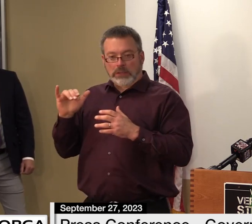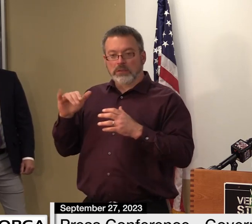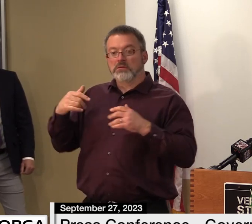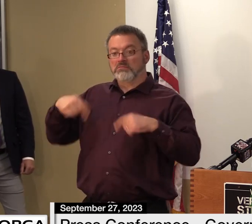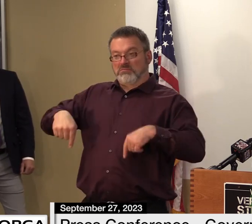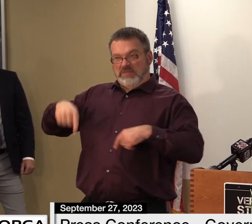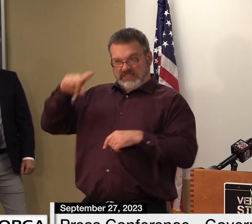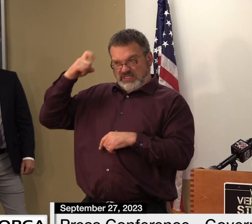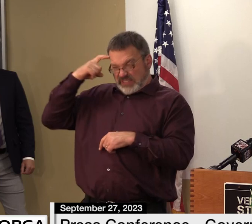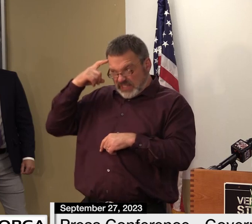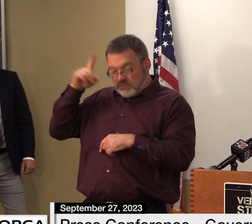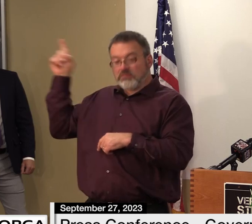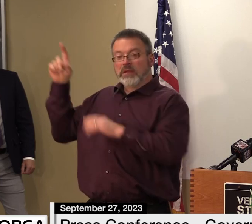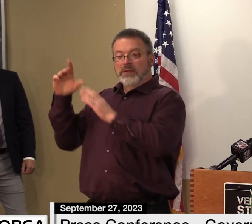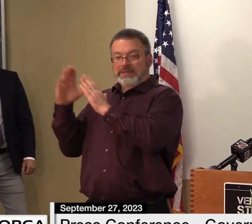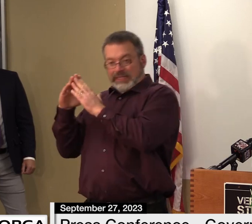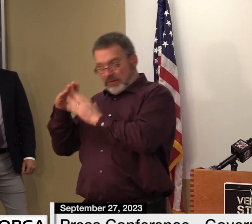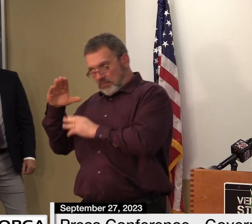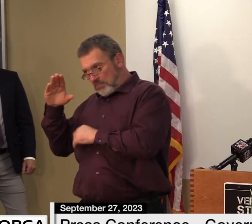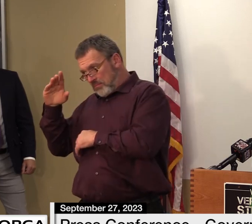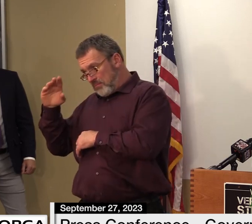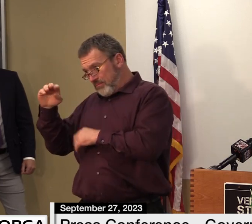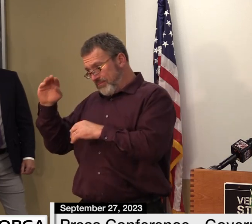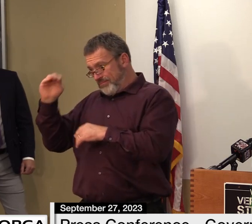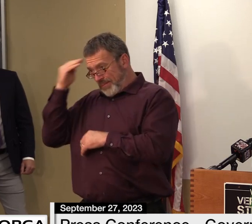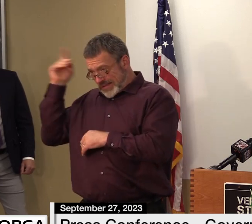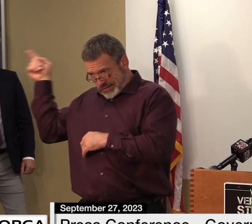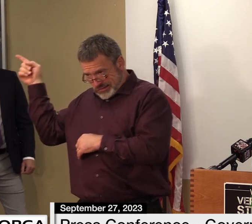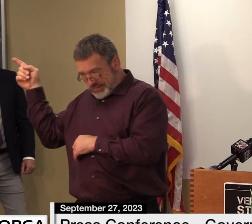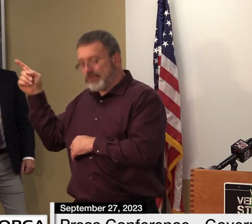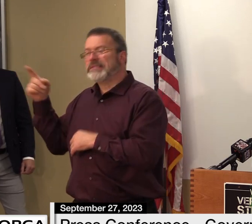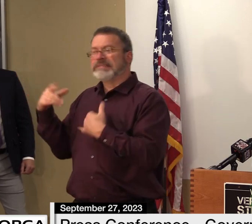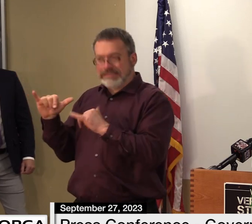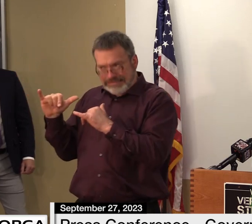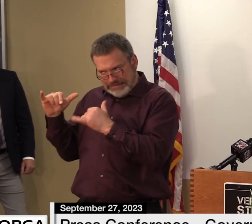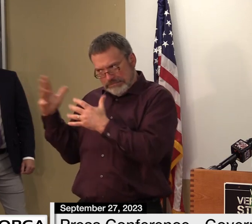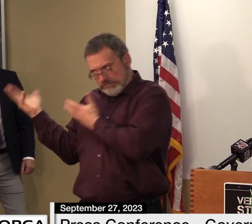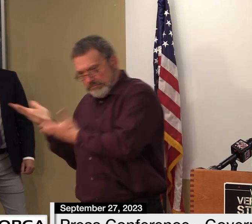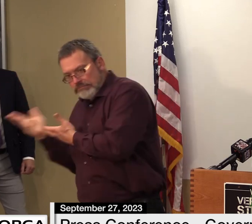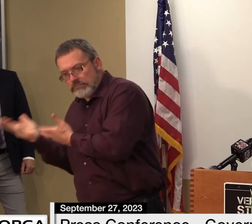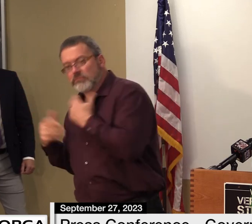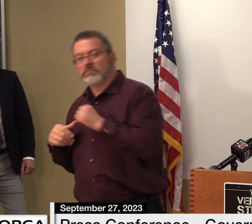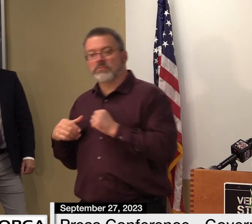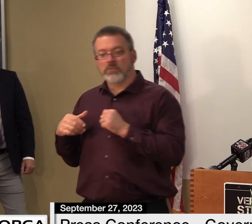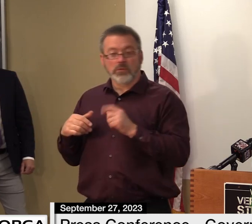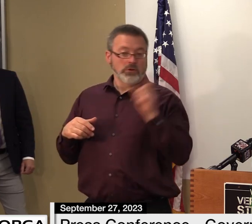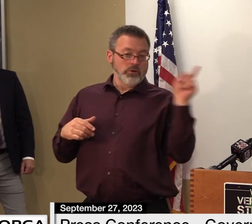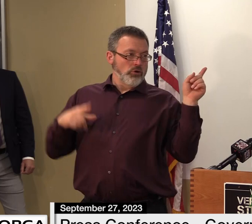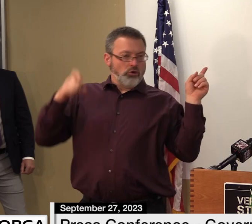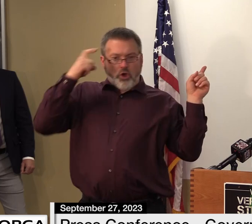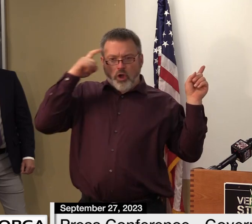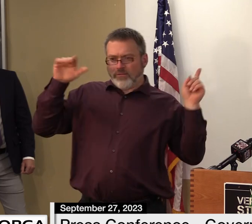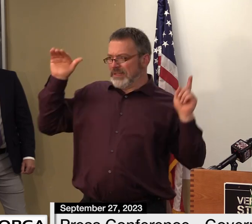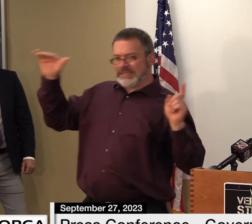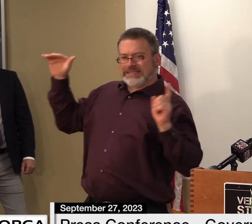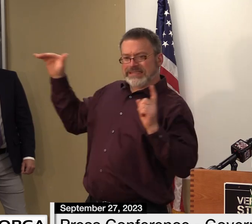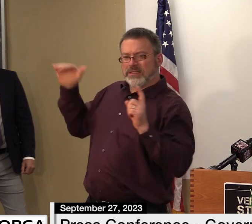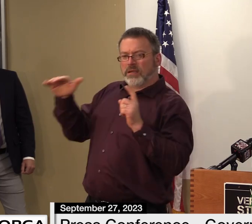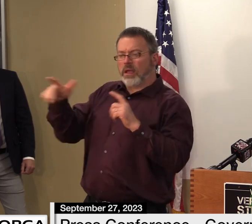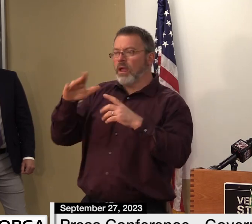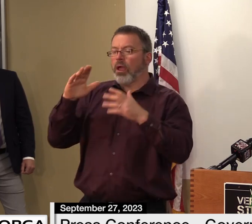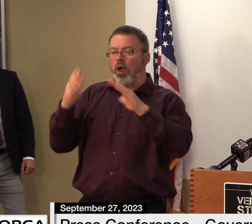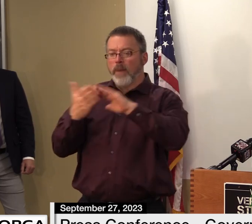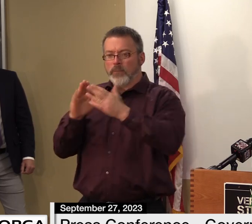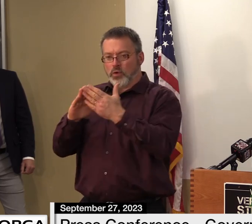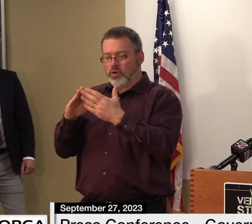that obviously were impacted. The governor requested assistance under the Community Disaster Loan Program. And